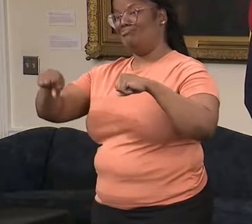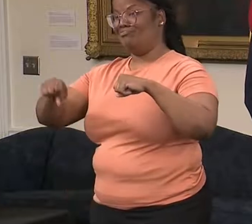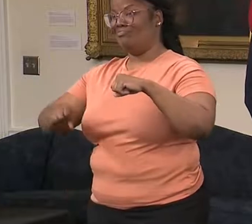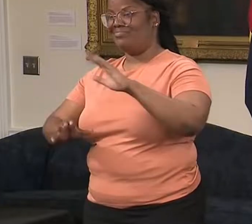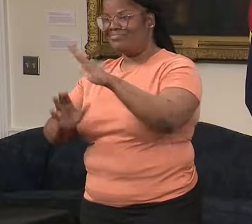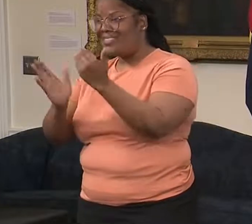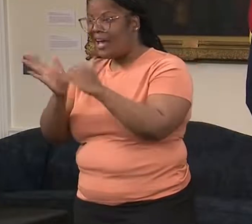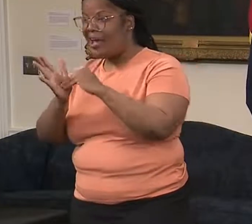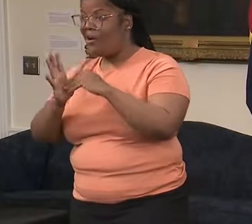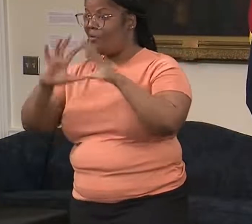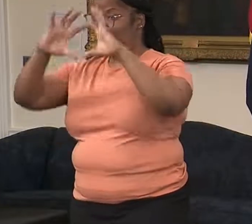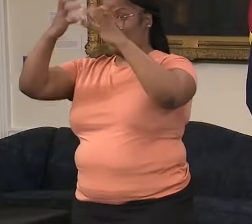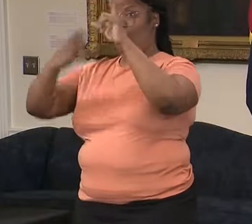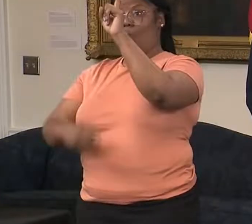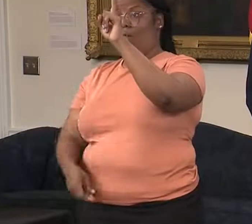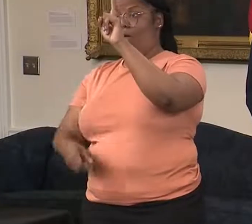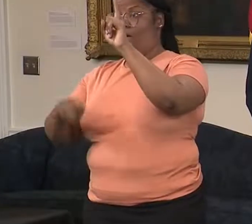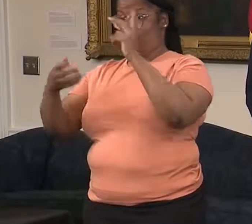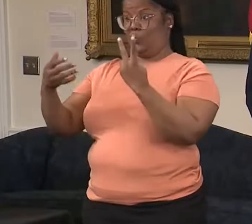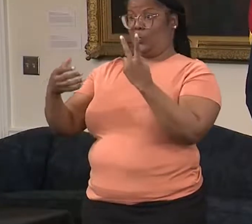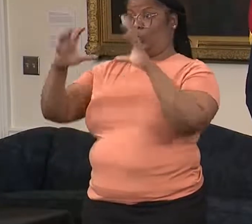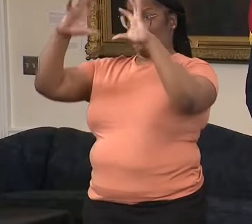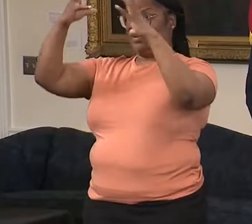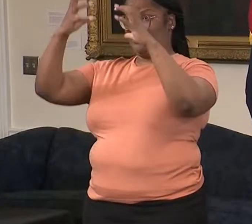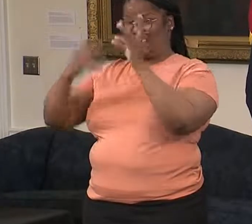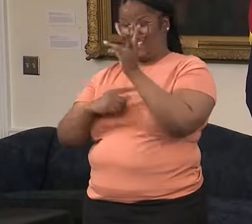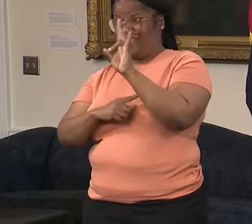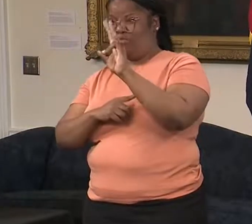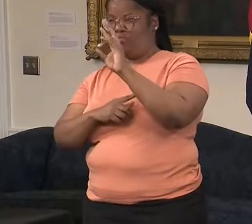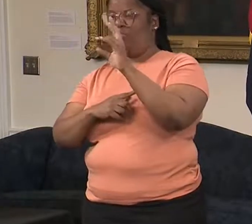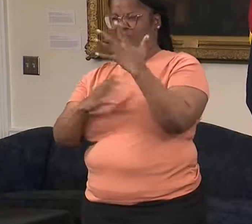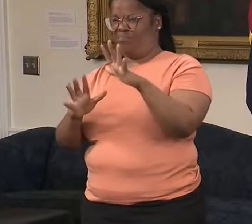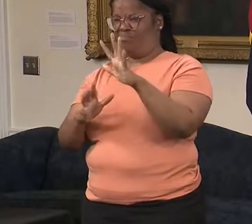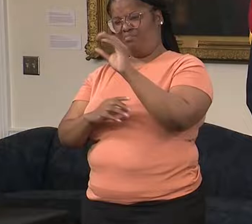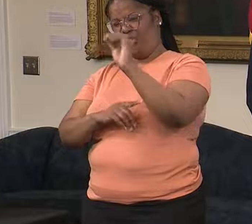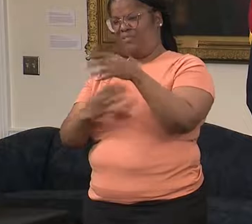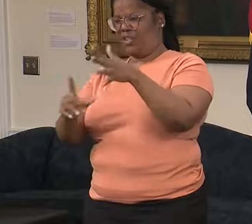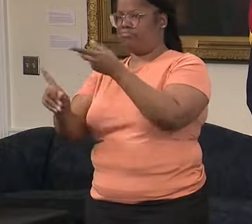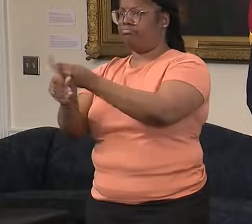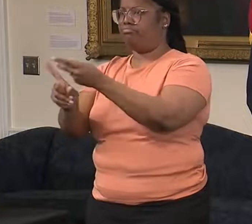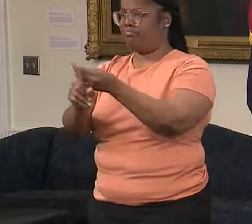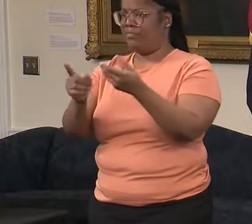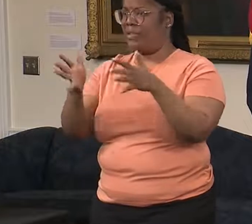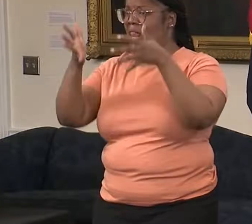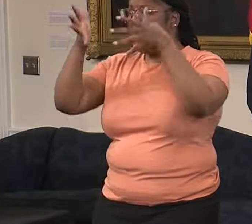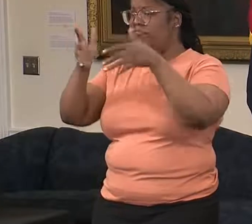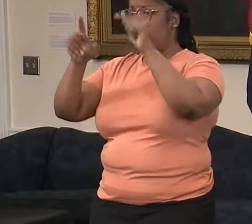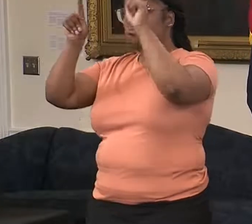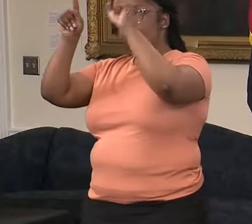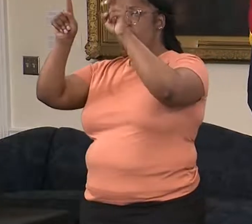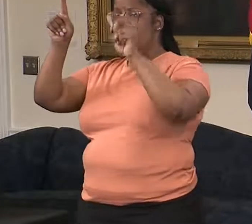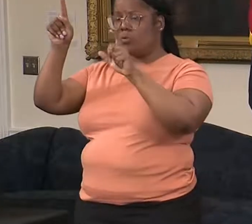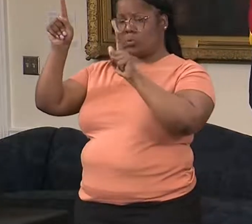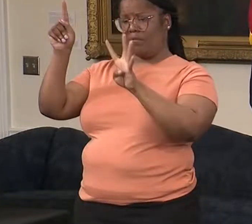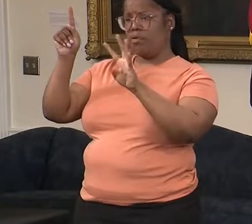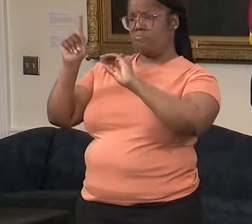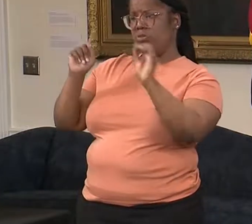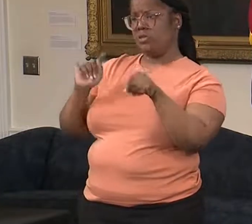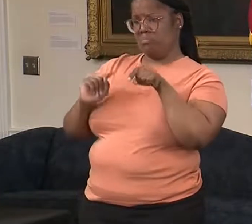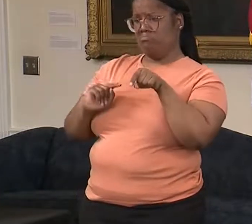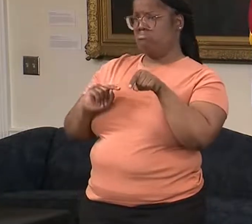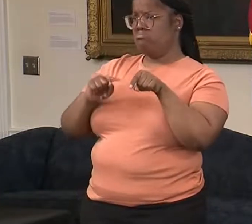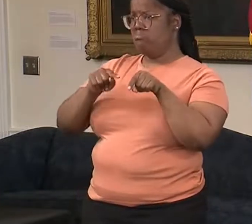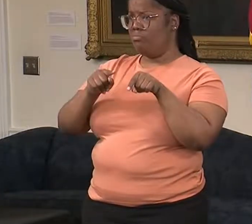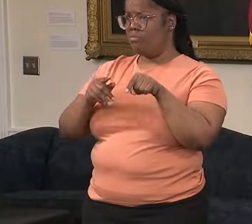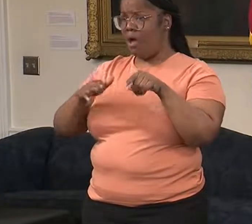eligible got a vaccine already, that remaining 24%, some of them don't want a vaccine. So that's why we're opening up to